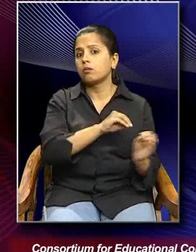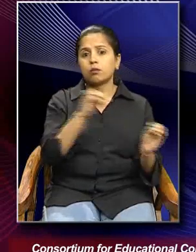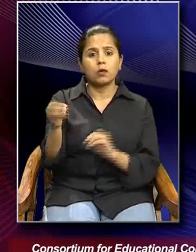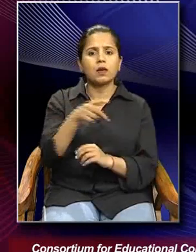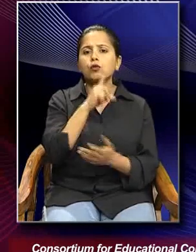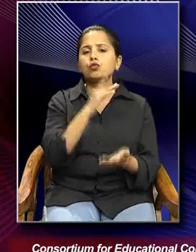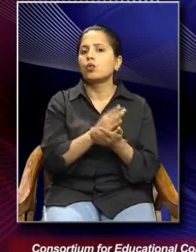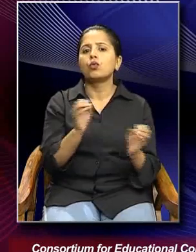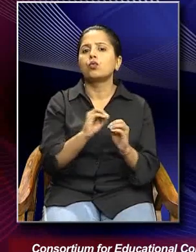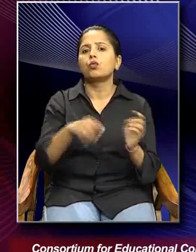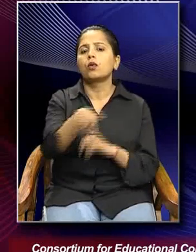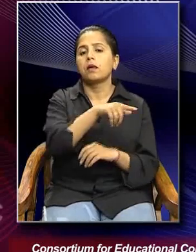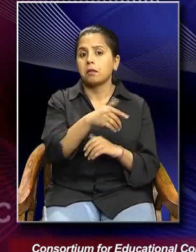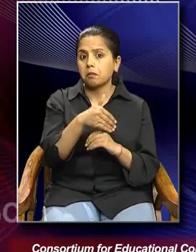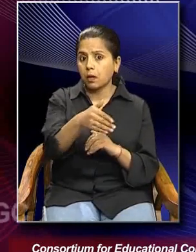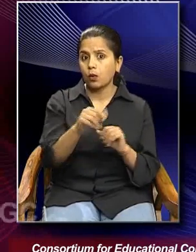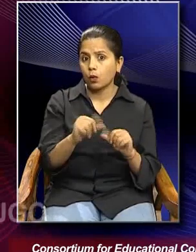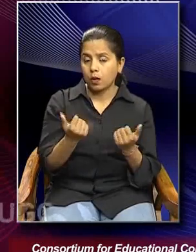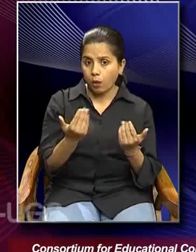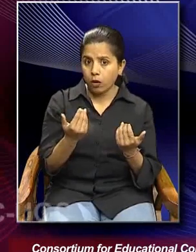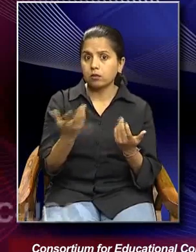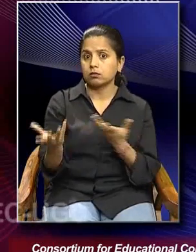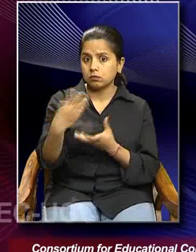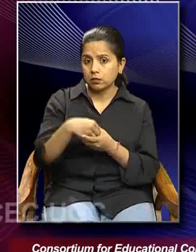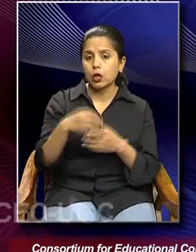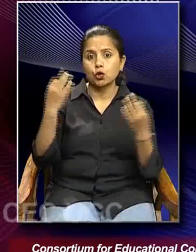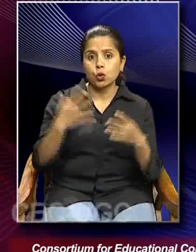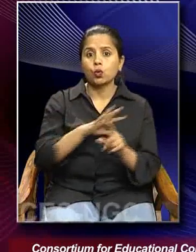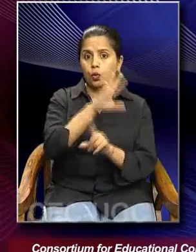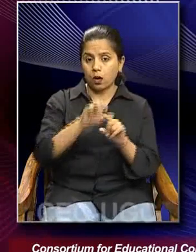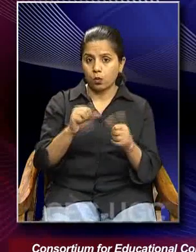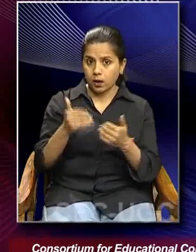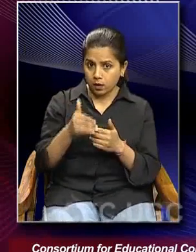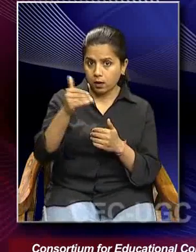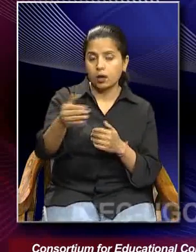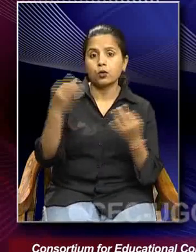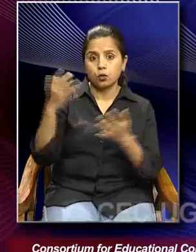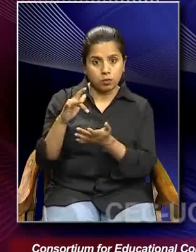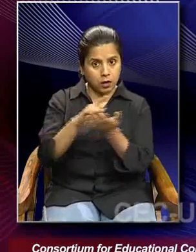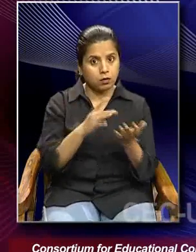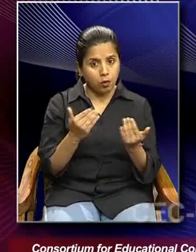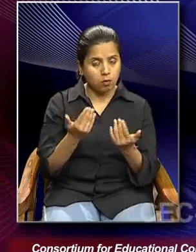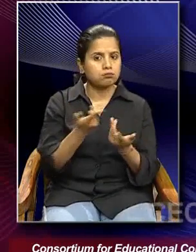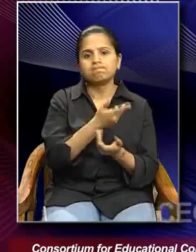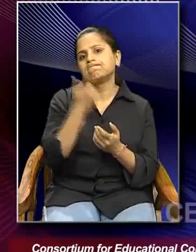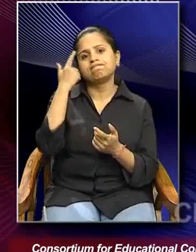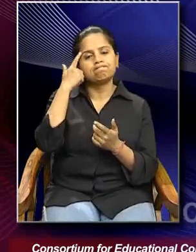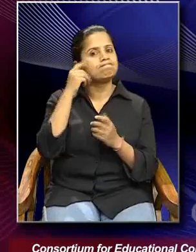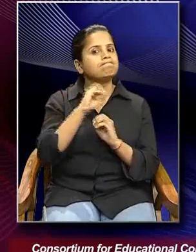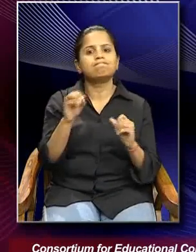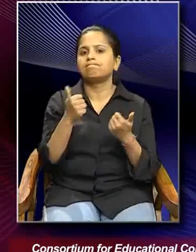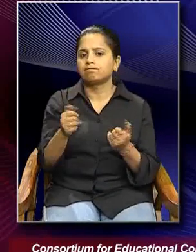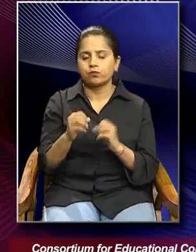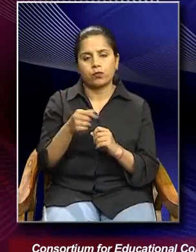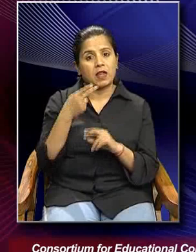not sure whether they will be able to assimilate in the new culture at the new destination. So even if he or she